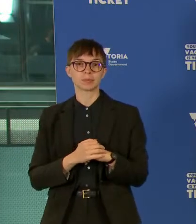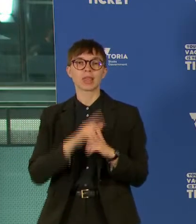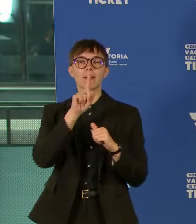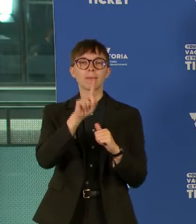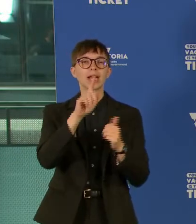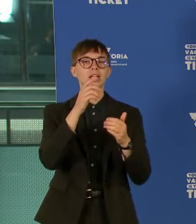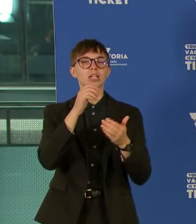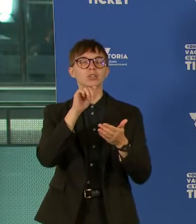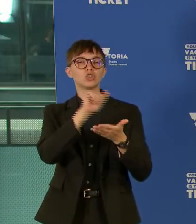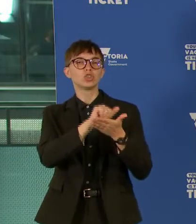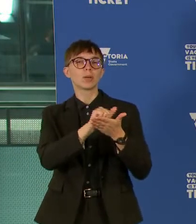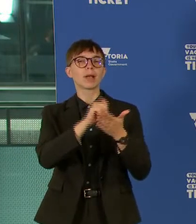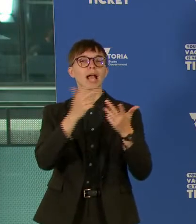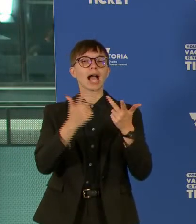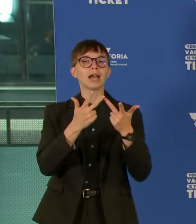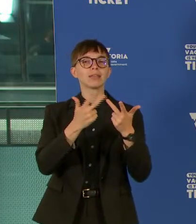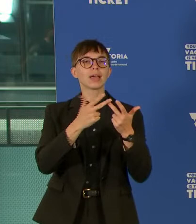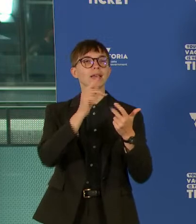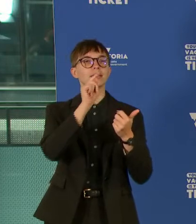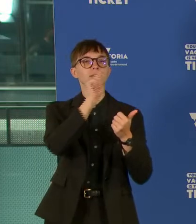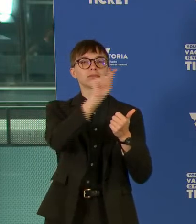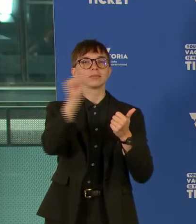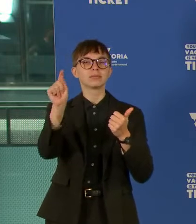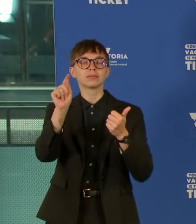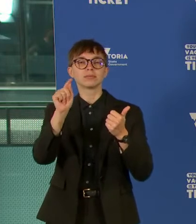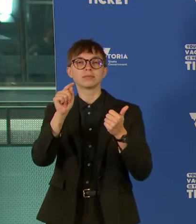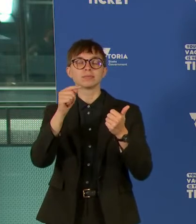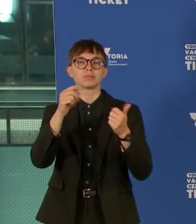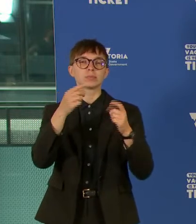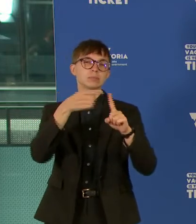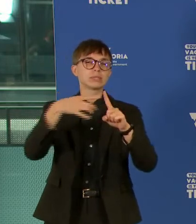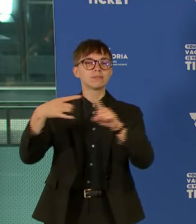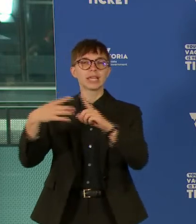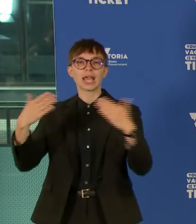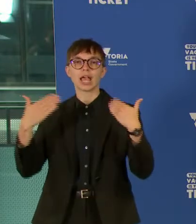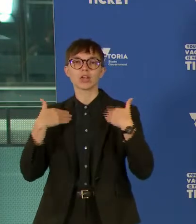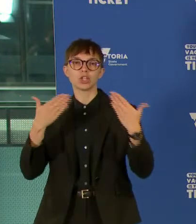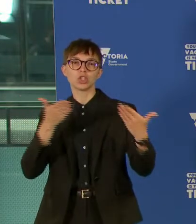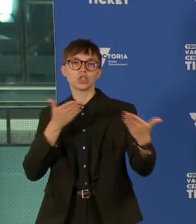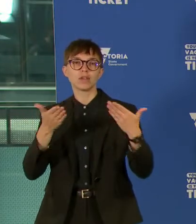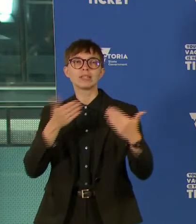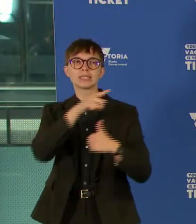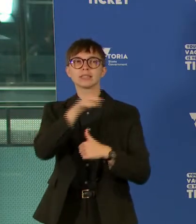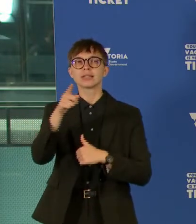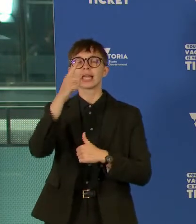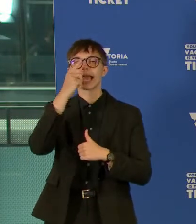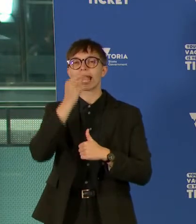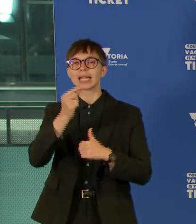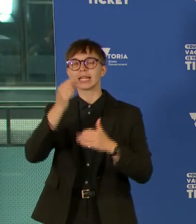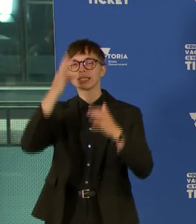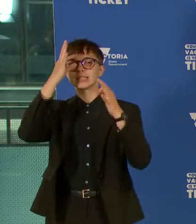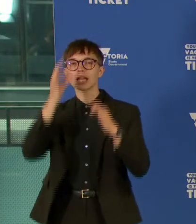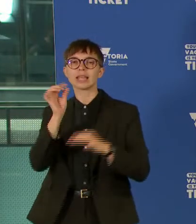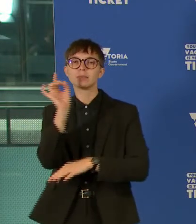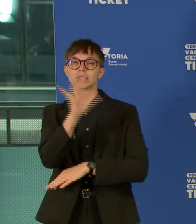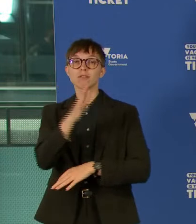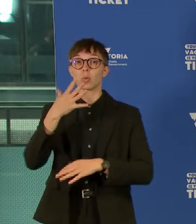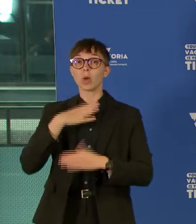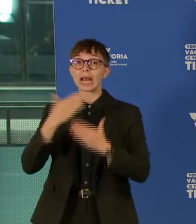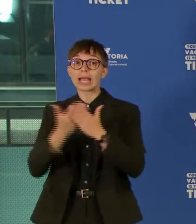we've been discussing this matter with health services for some time, and we know that they will variously